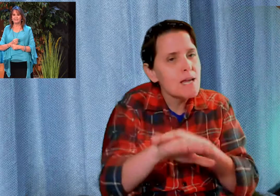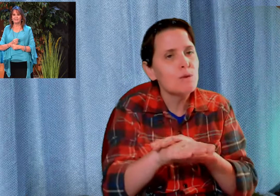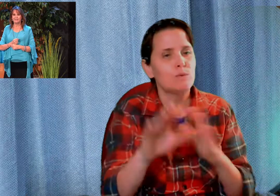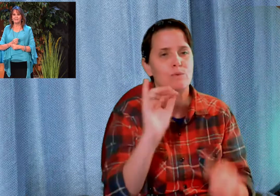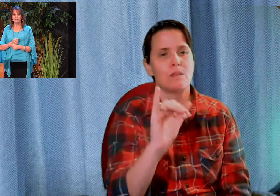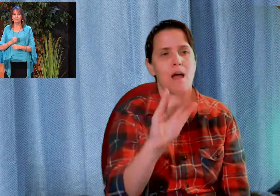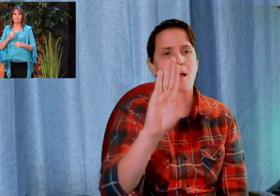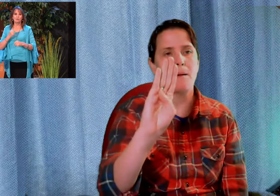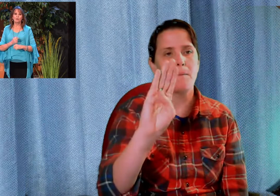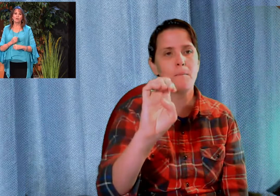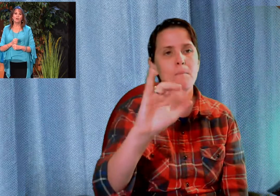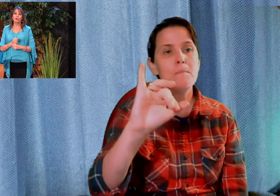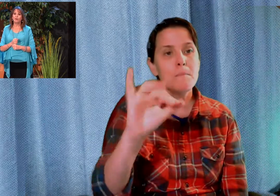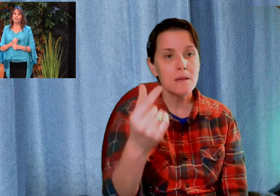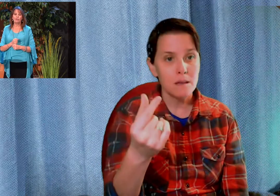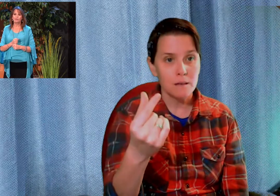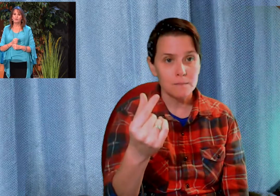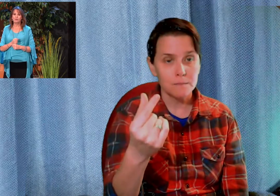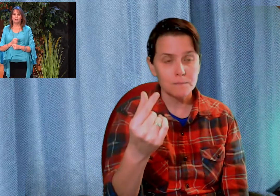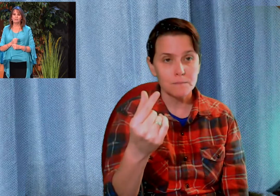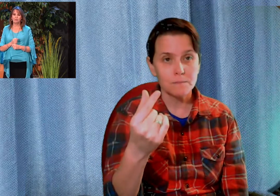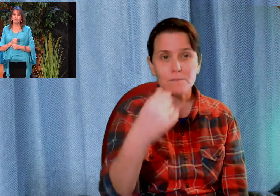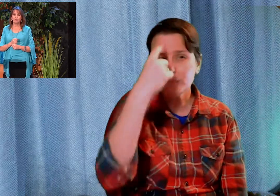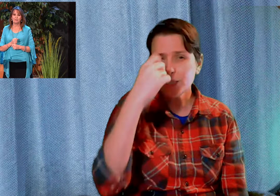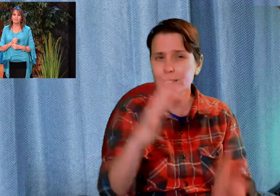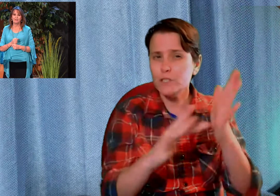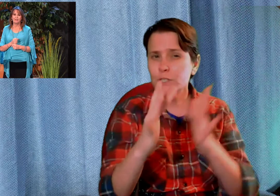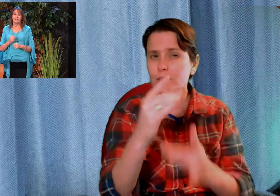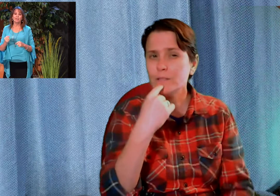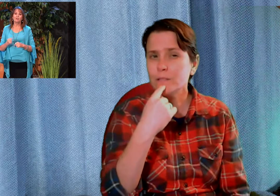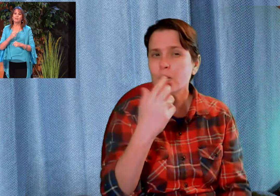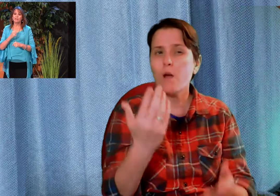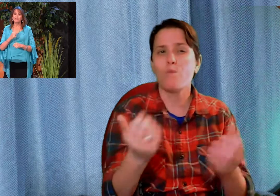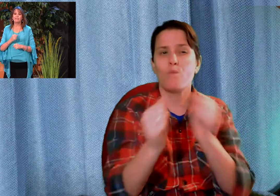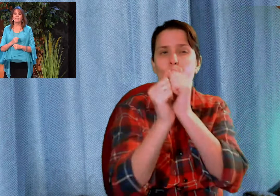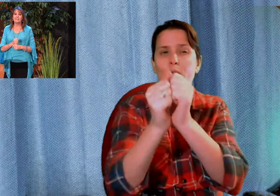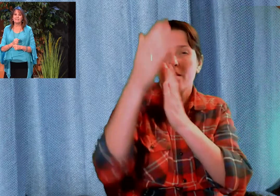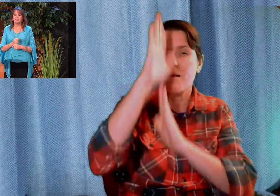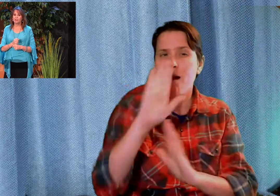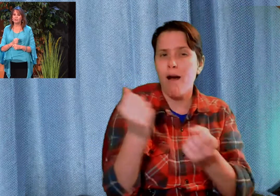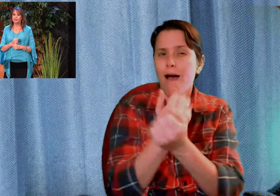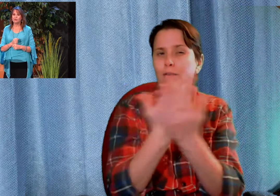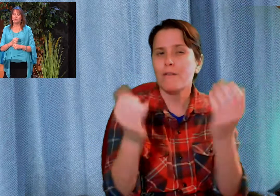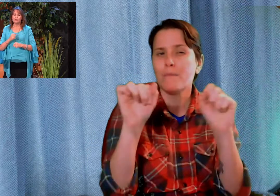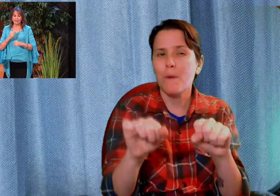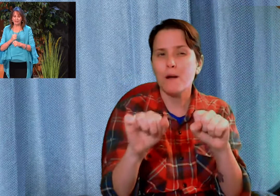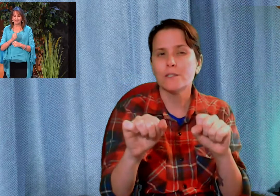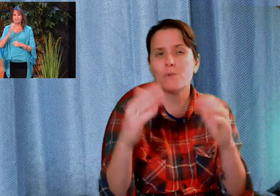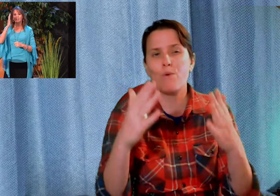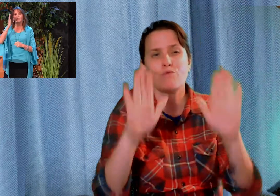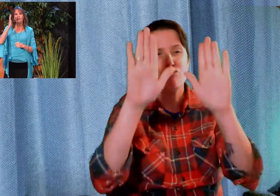beingness where Jesus said, with God, all things are possible. And greater things than these shall you do.